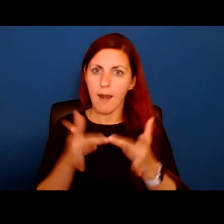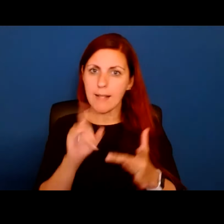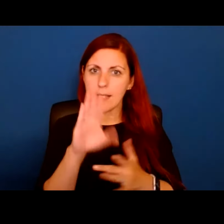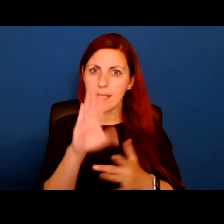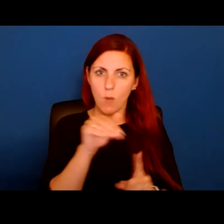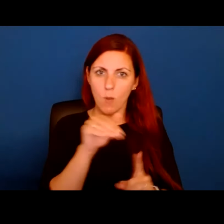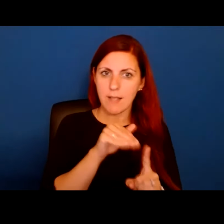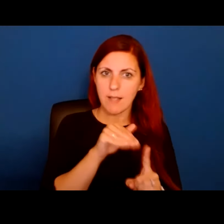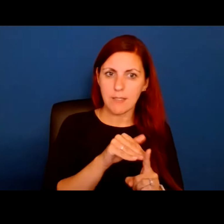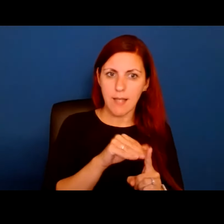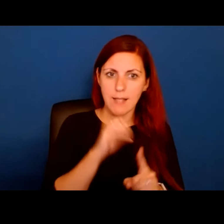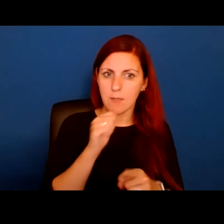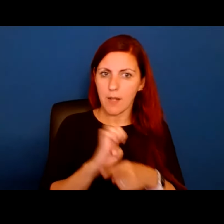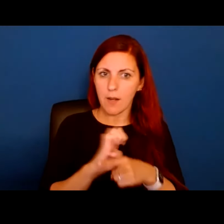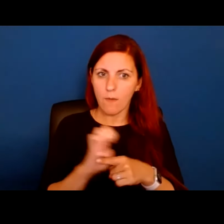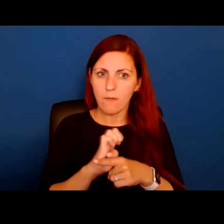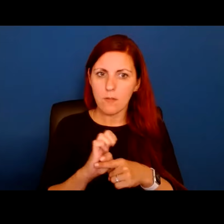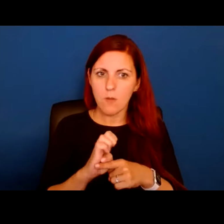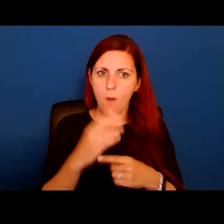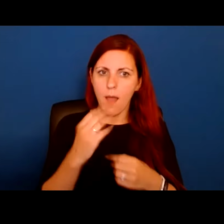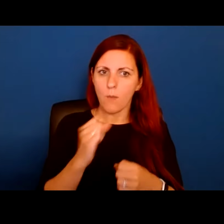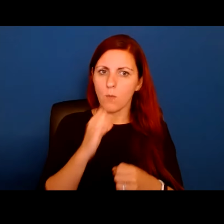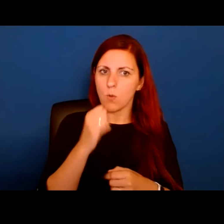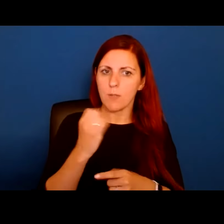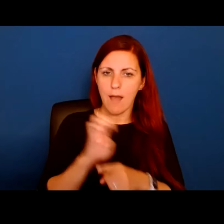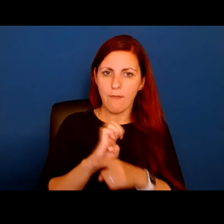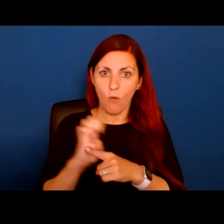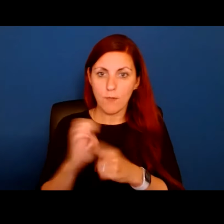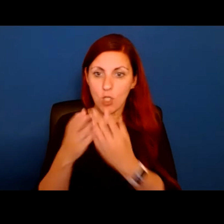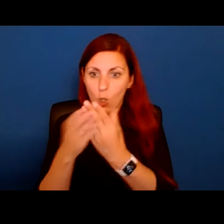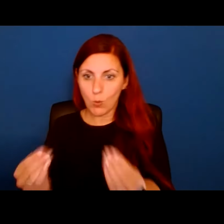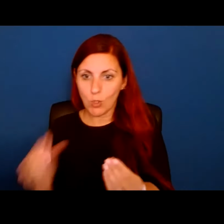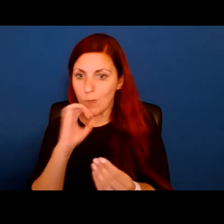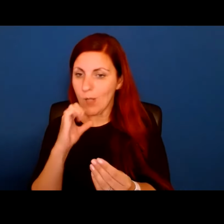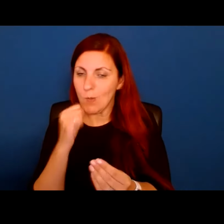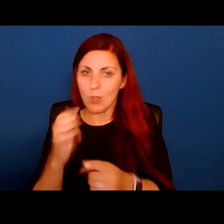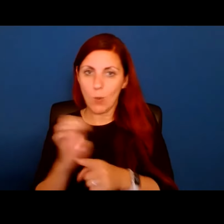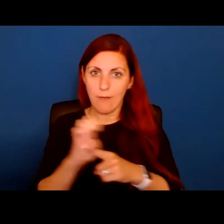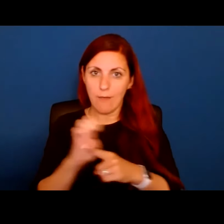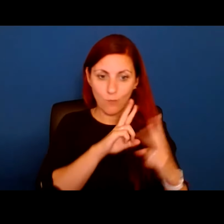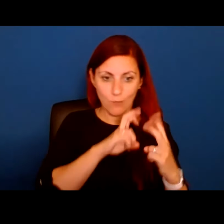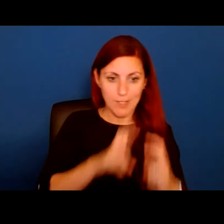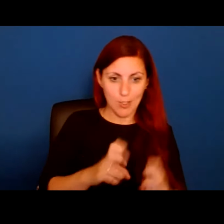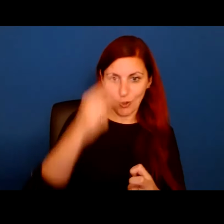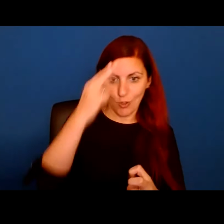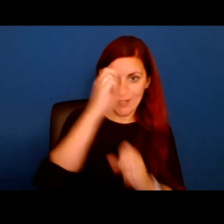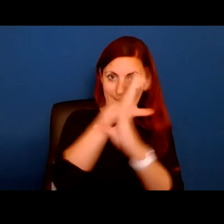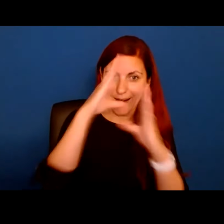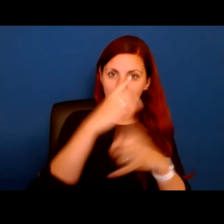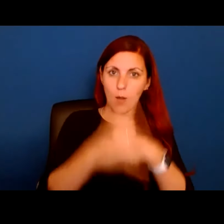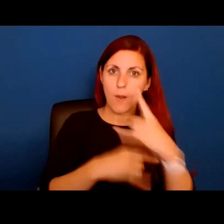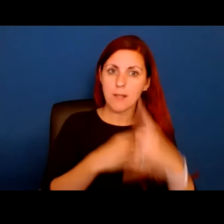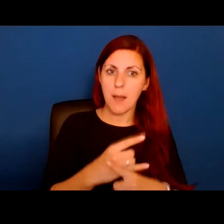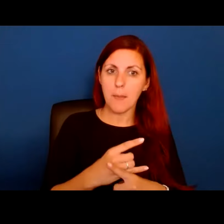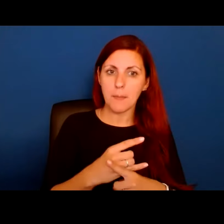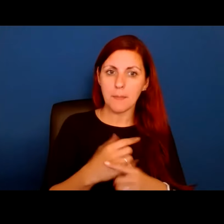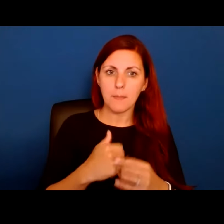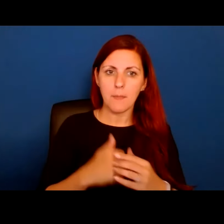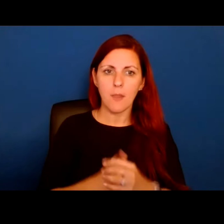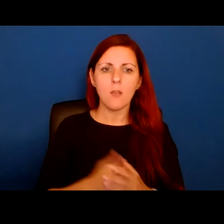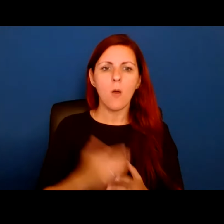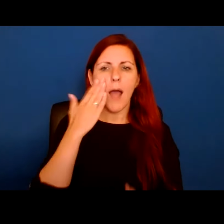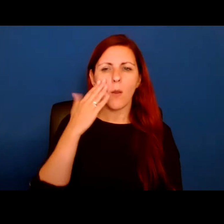problem. therefore, there's also a lack of preventative solutions, such as consent education. So I'm aware that the NUIG are working